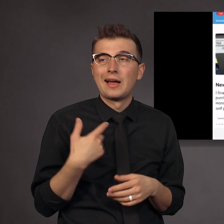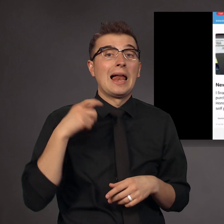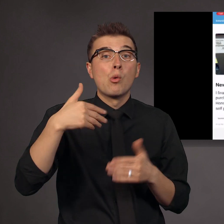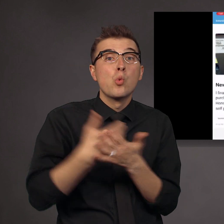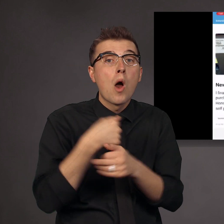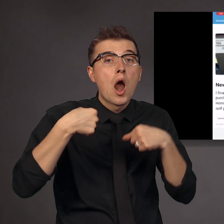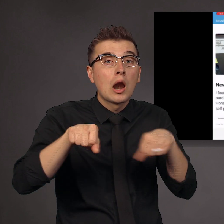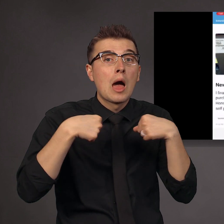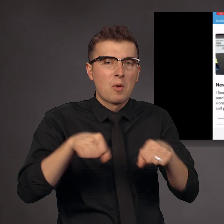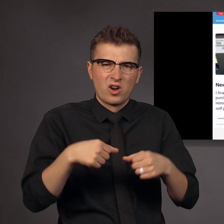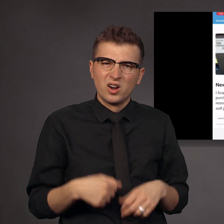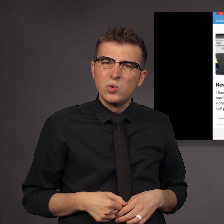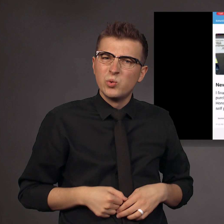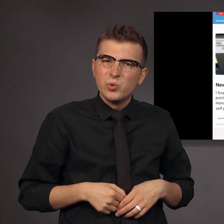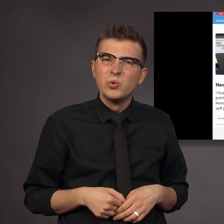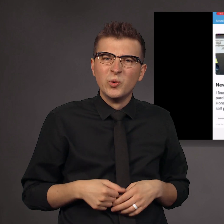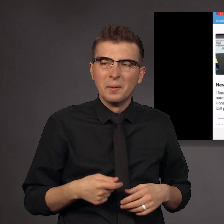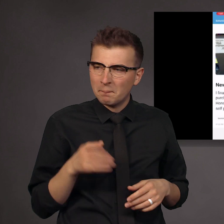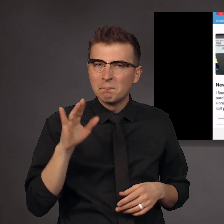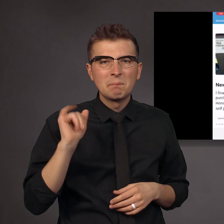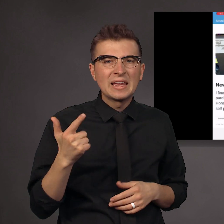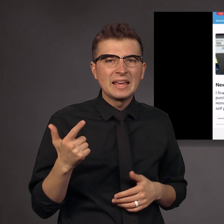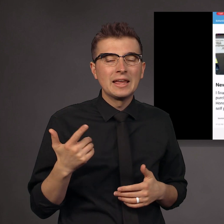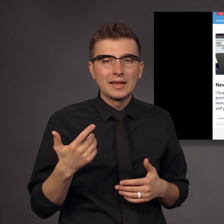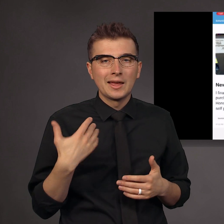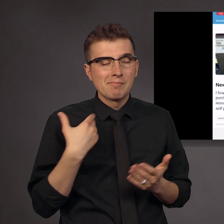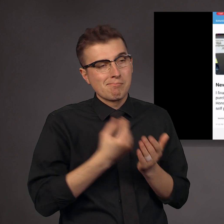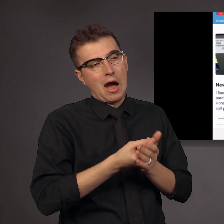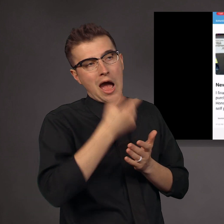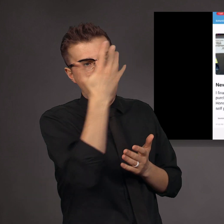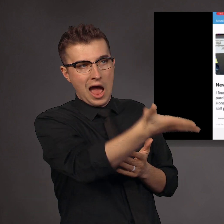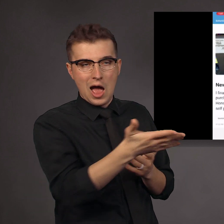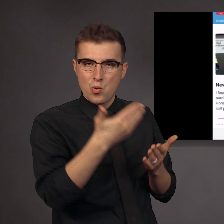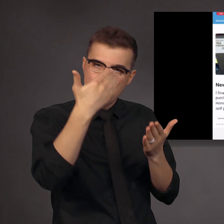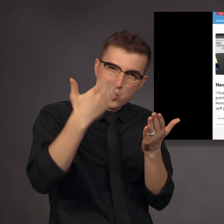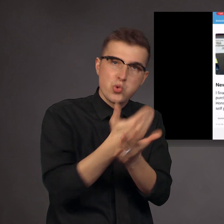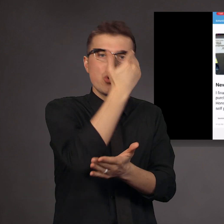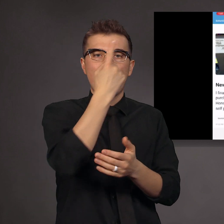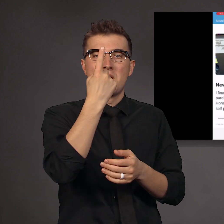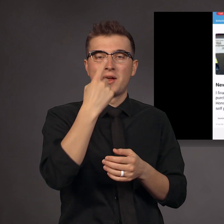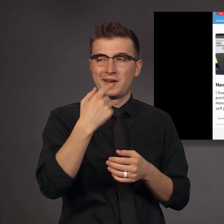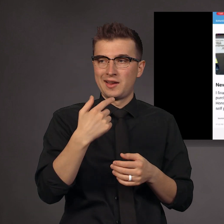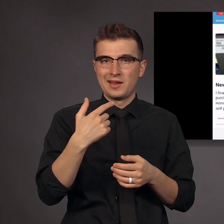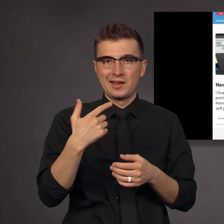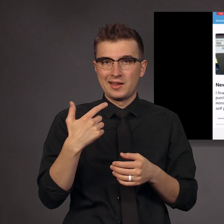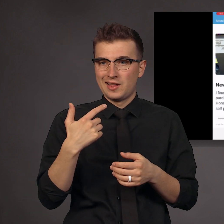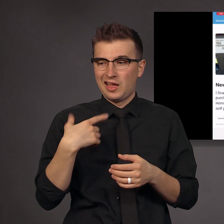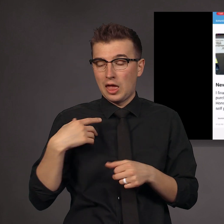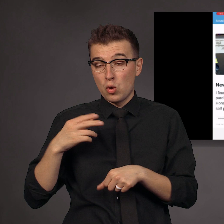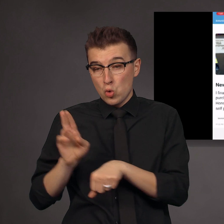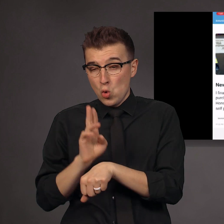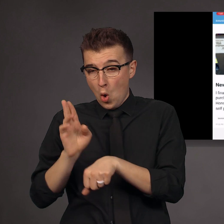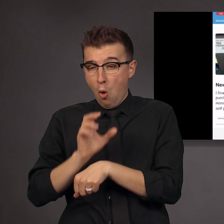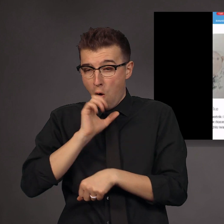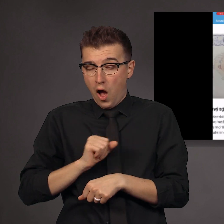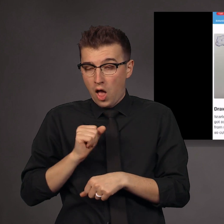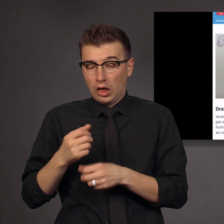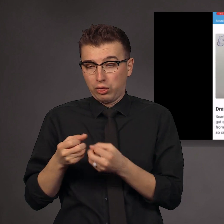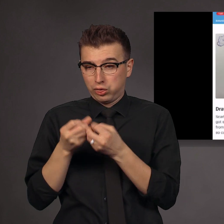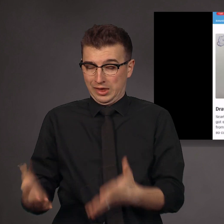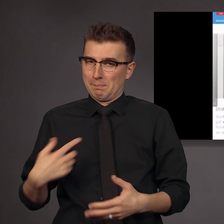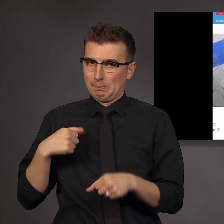lawnmower. This was a big event in our lives. We got a brand new lawnmower. We had needed one for a while, and I broke the old one. So here we